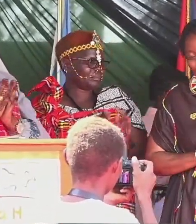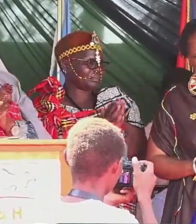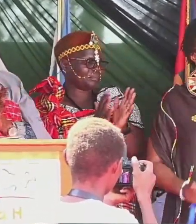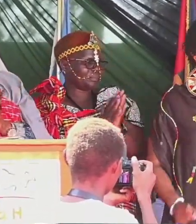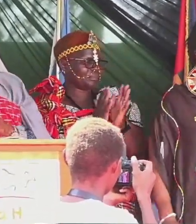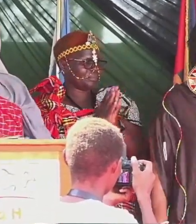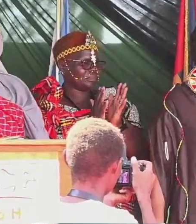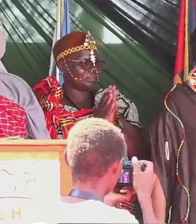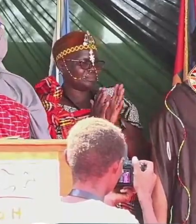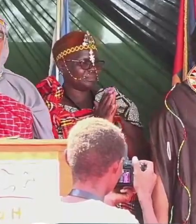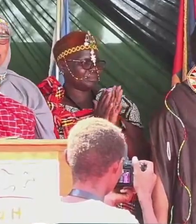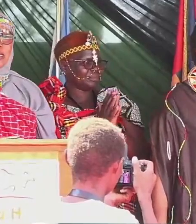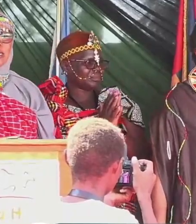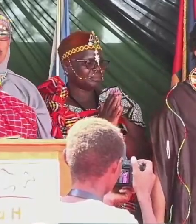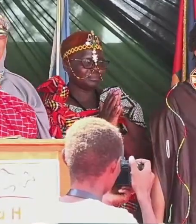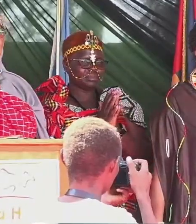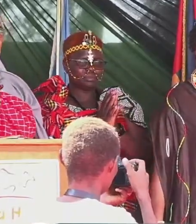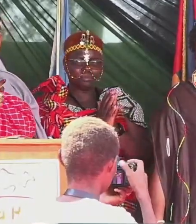makofi.